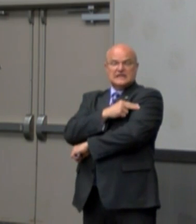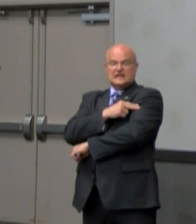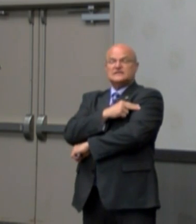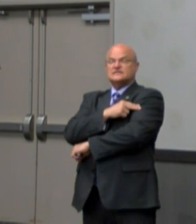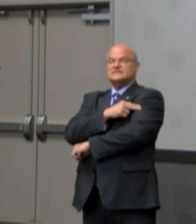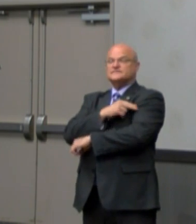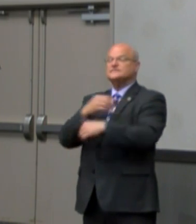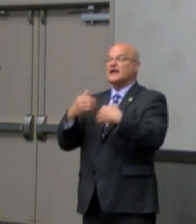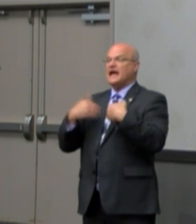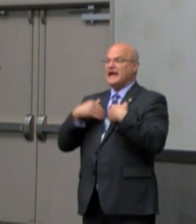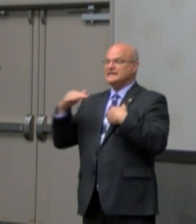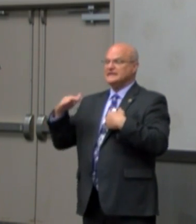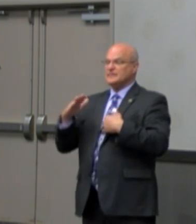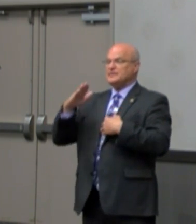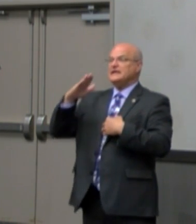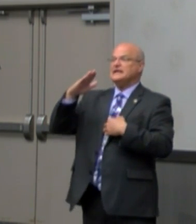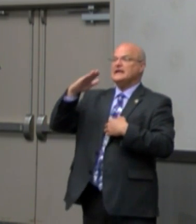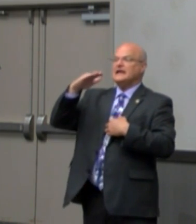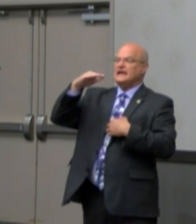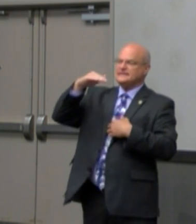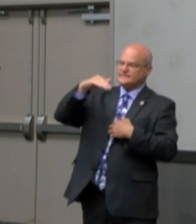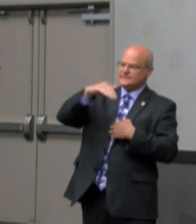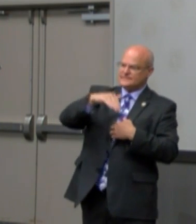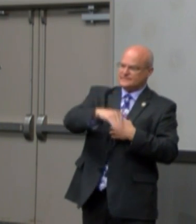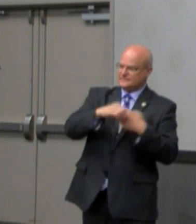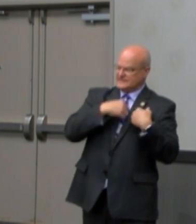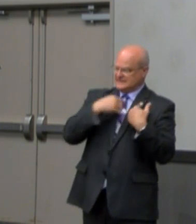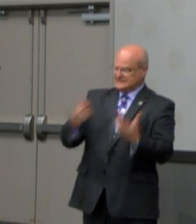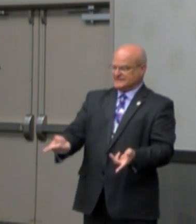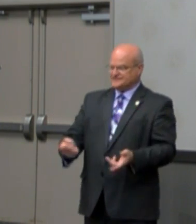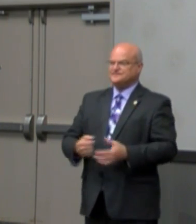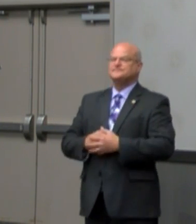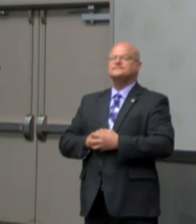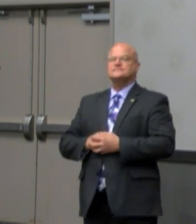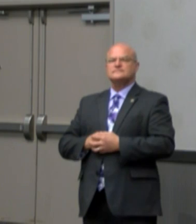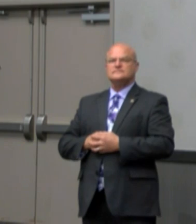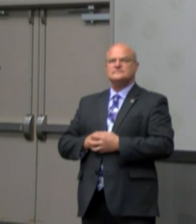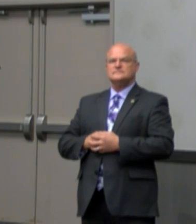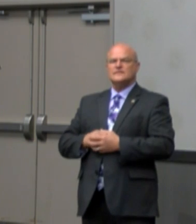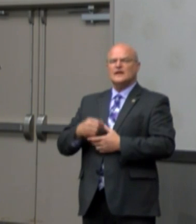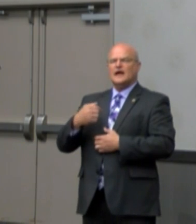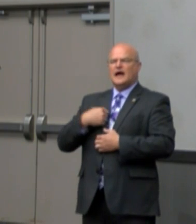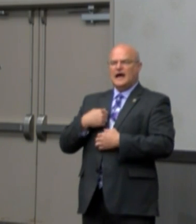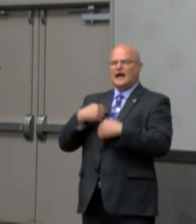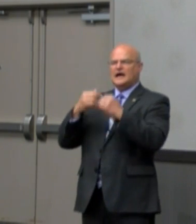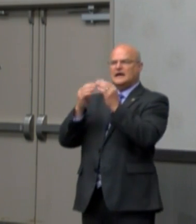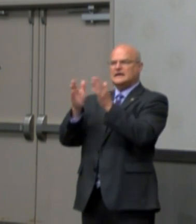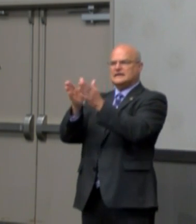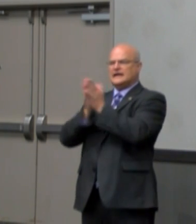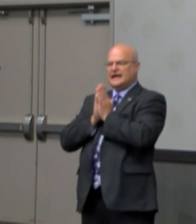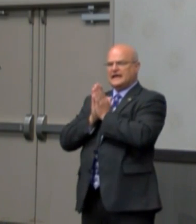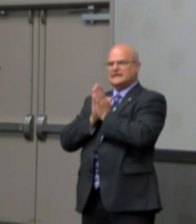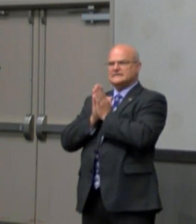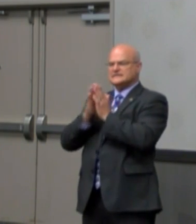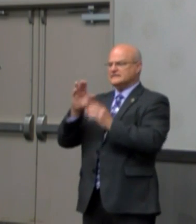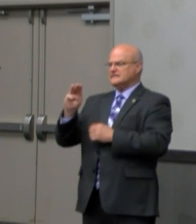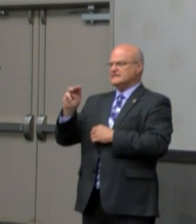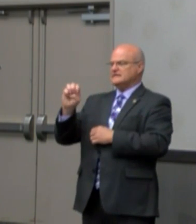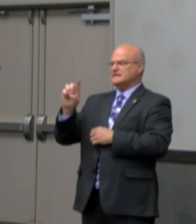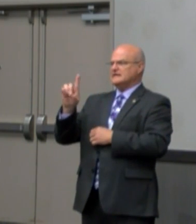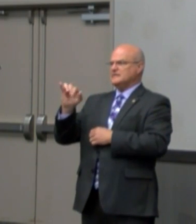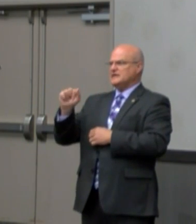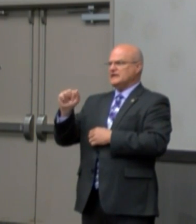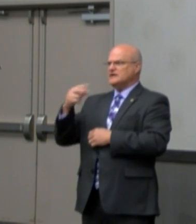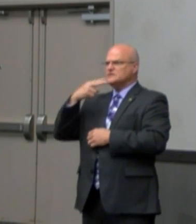hospitalizations had a peak, and it's been down since then. I was asked by the media 2